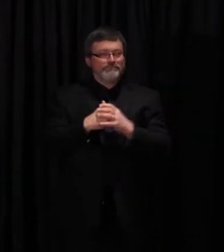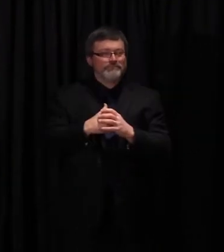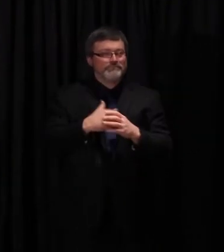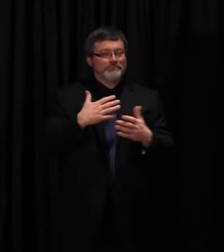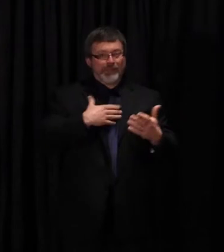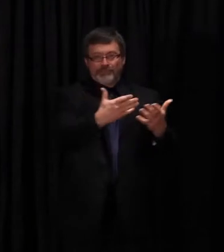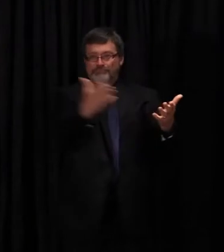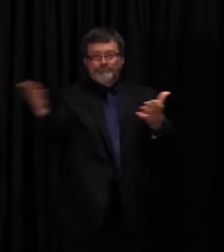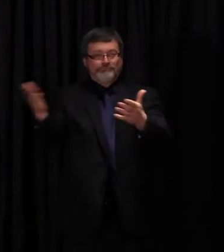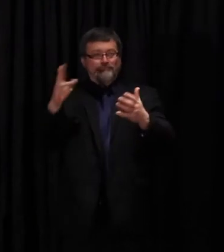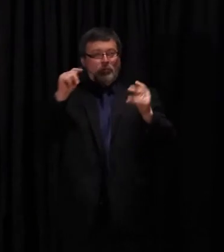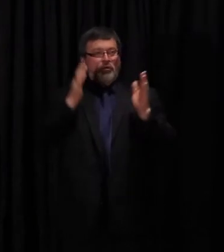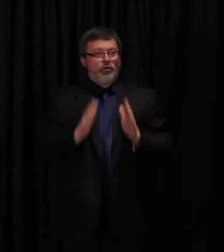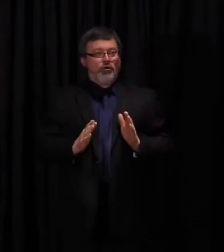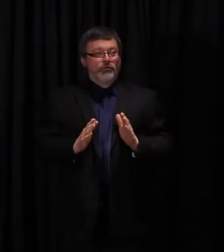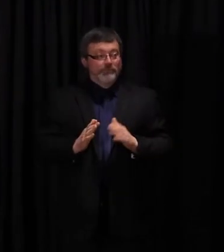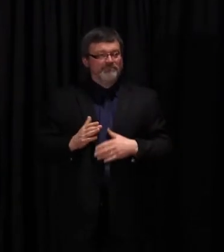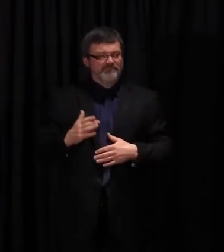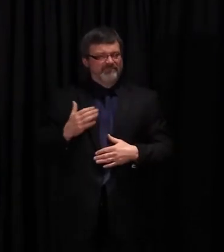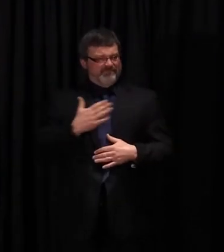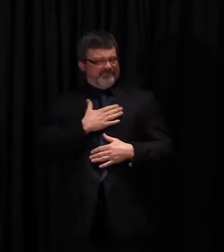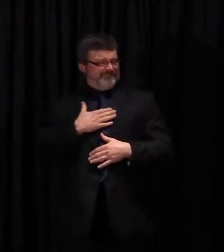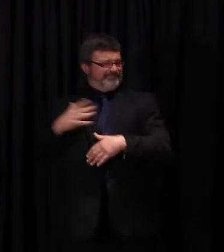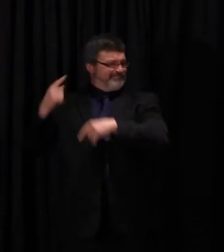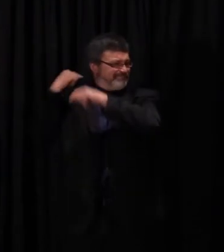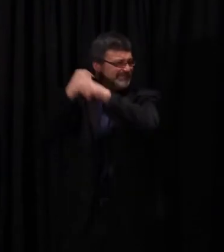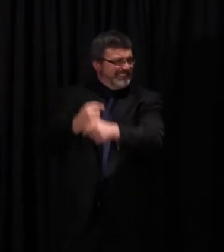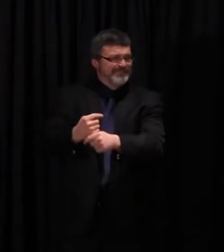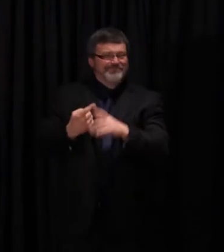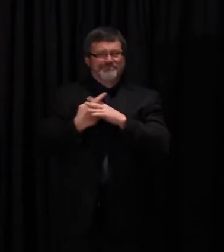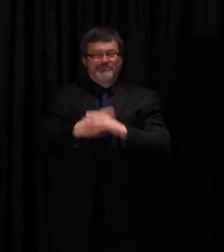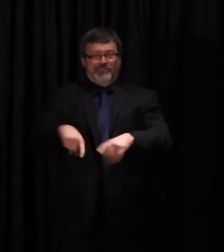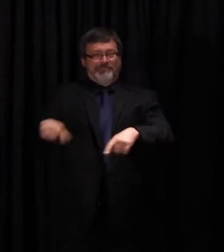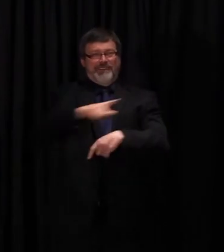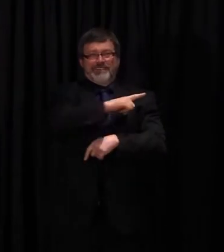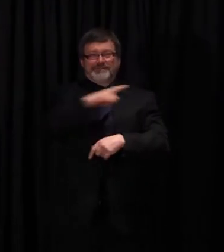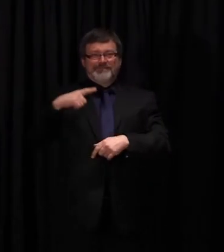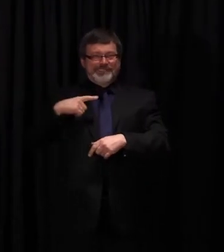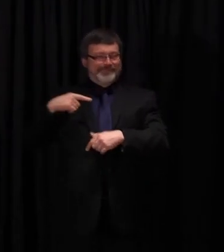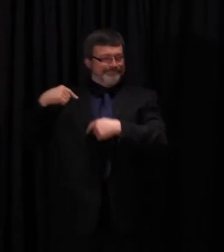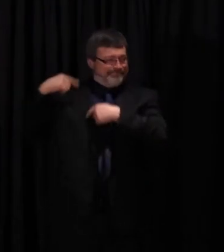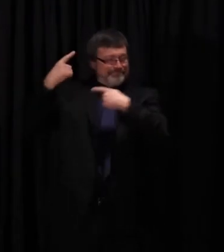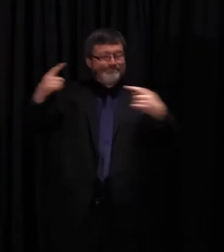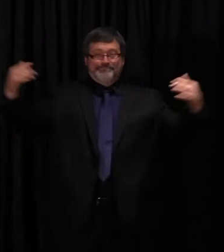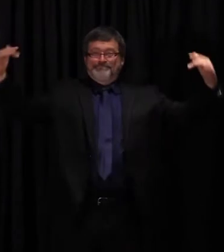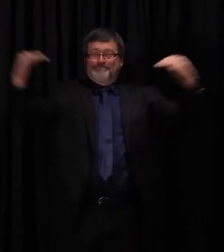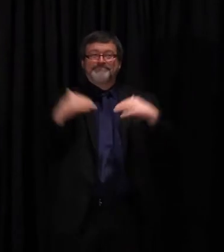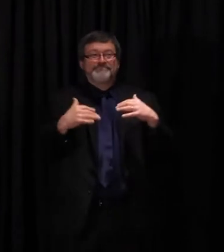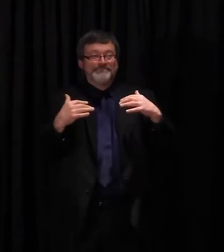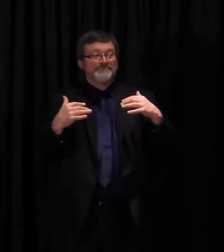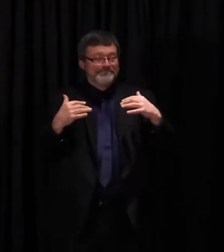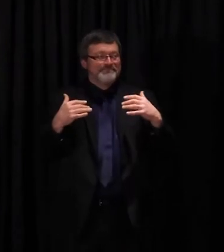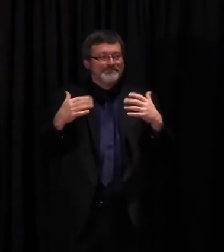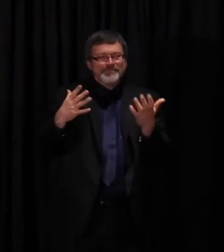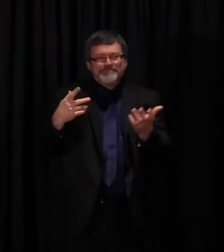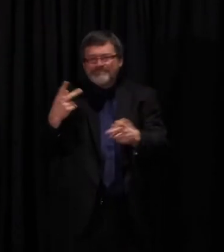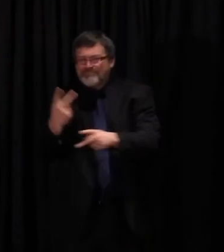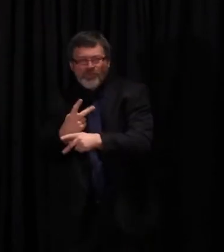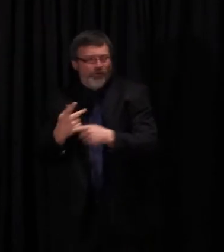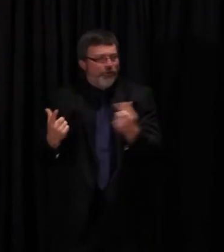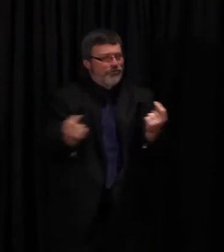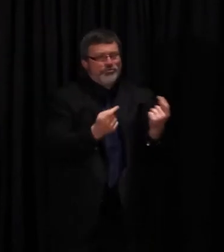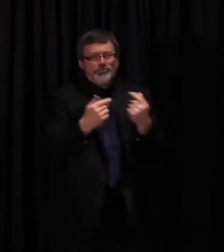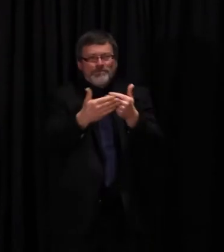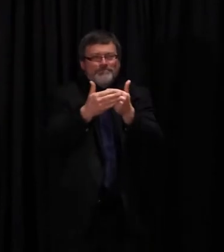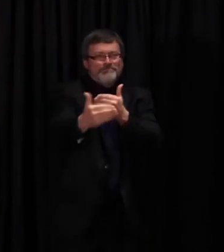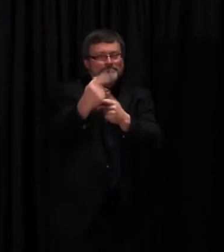It's our tradition at the opening of the legislative session to come together and chart our course for the work ahead. Whether